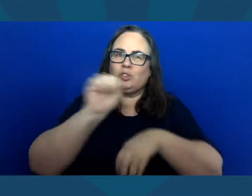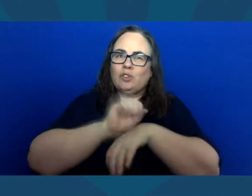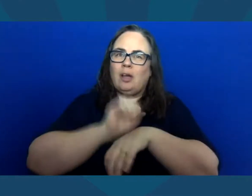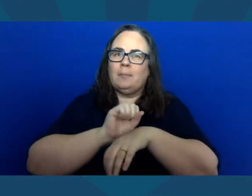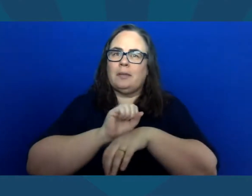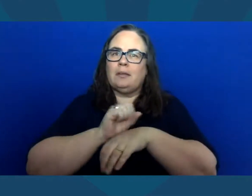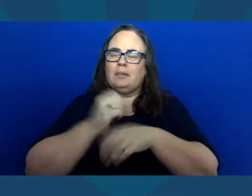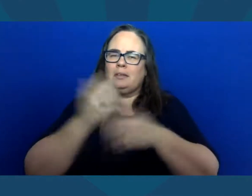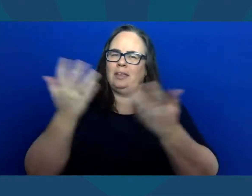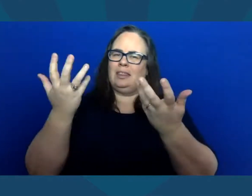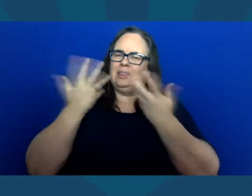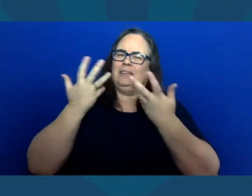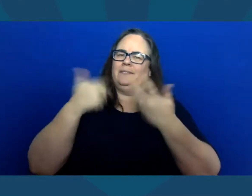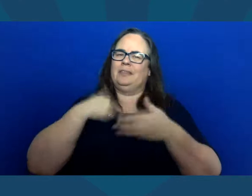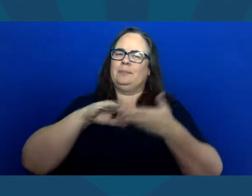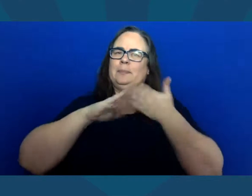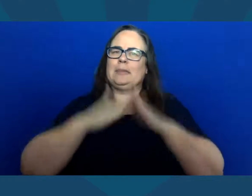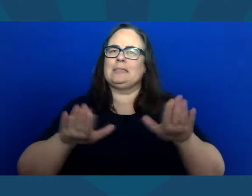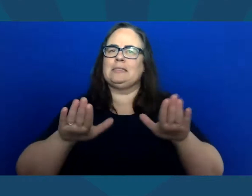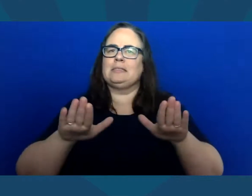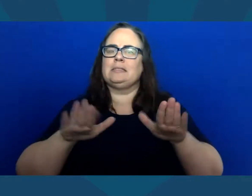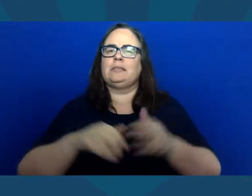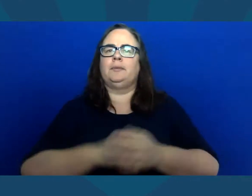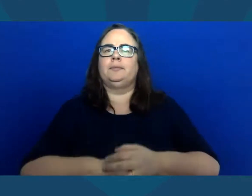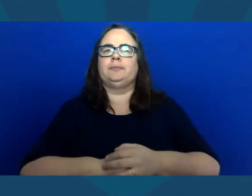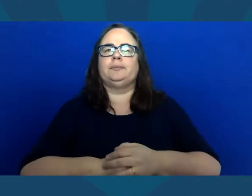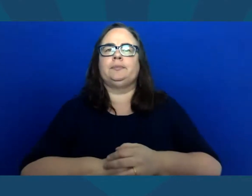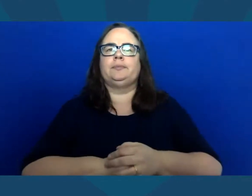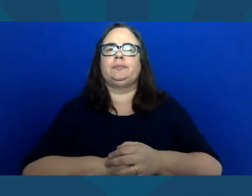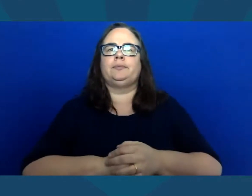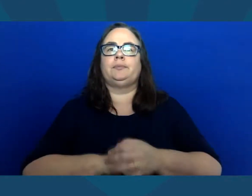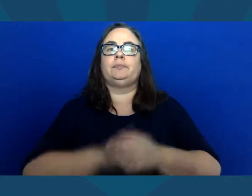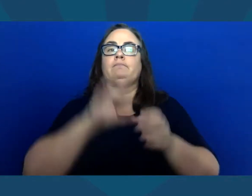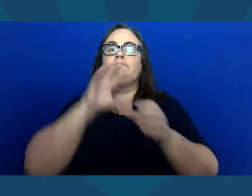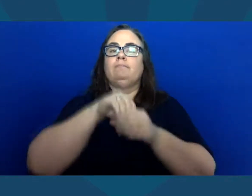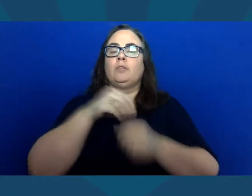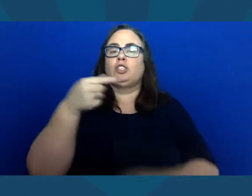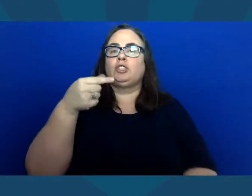job and to otherwise leave them alone to live in peace.